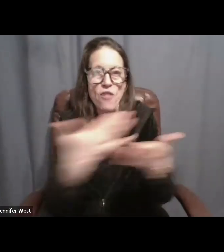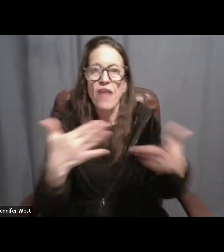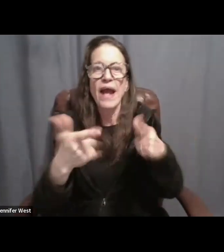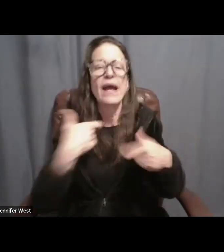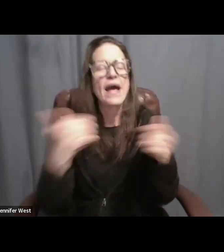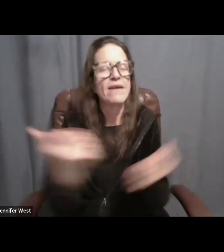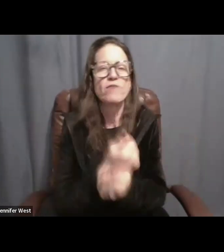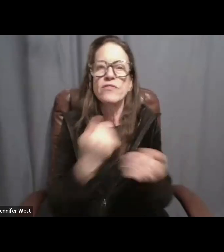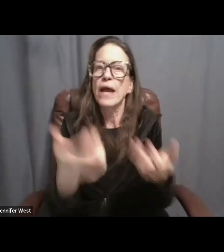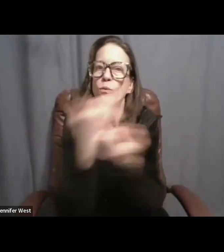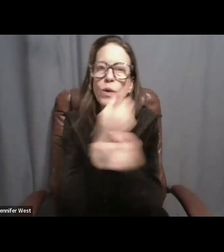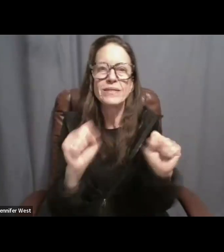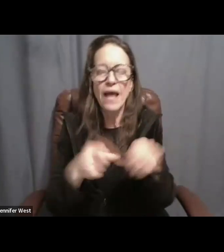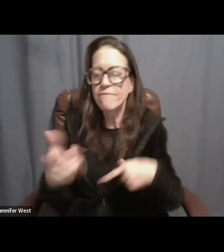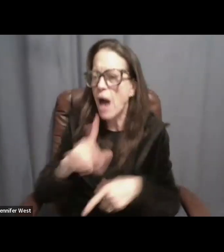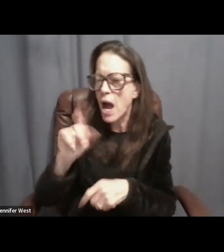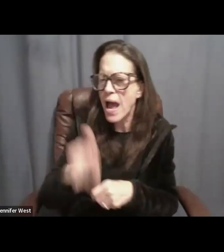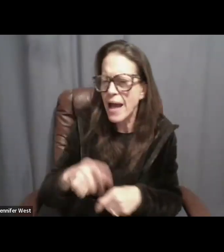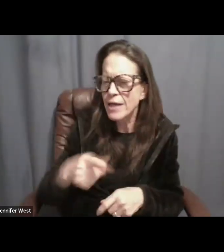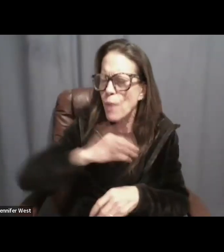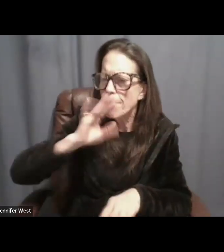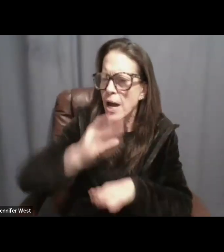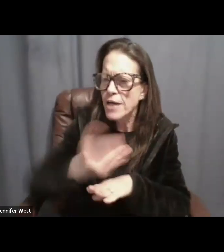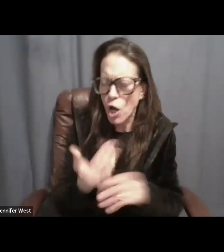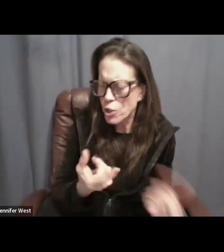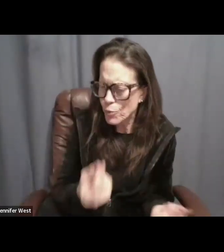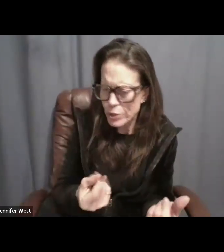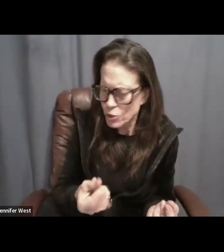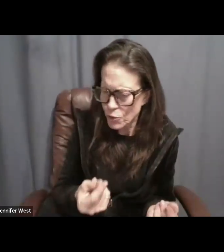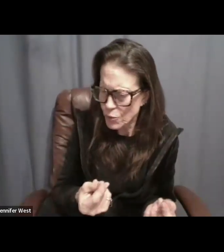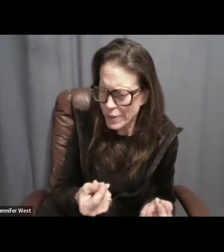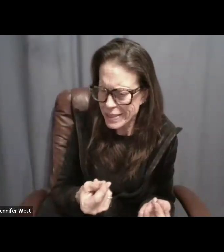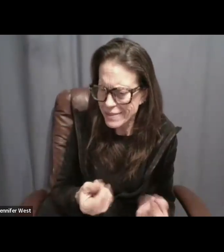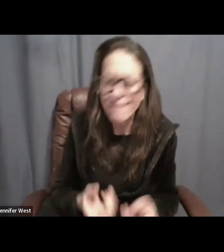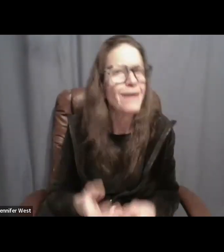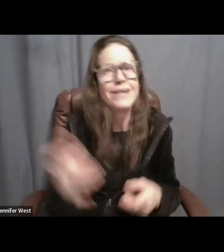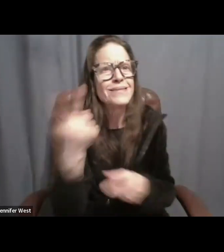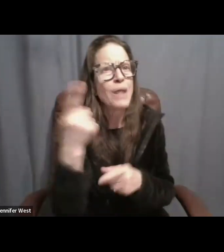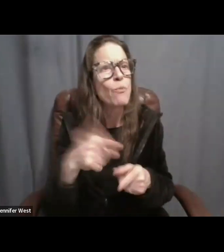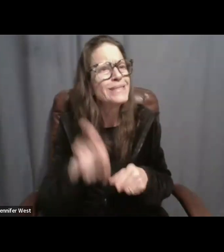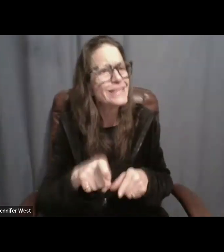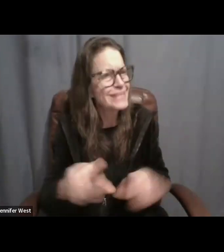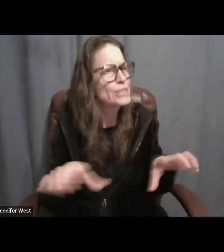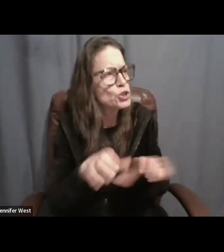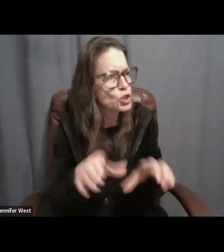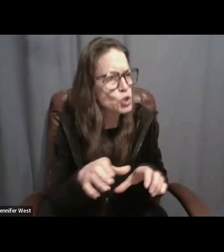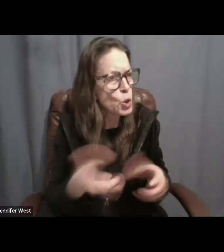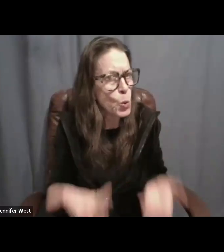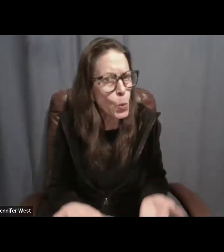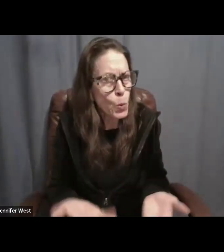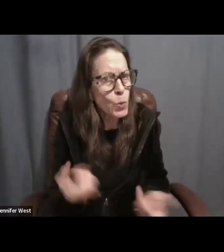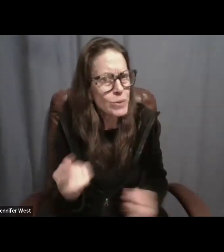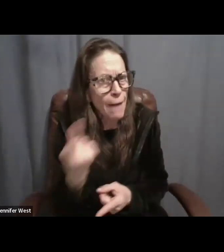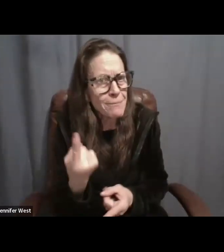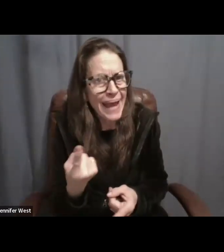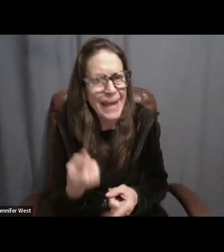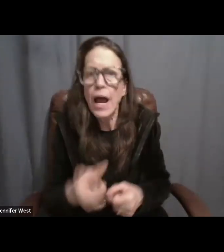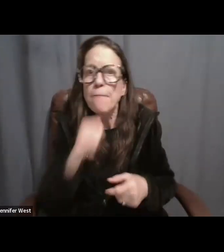asked what my daughter was doing, and she said, somebody ought to do something about that. But she wouldn't have known what to do on her